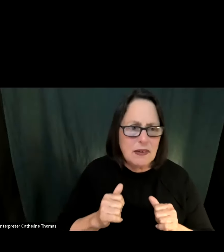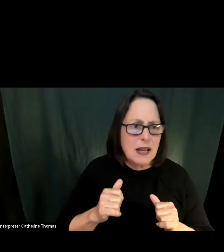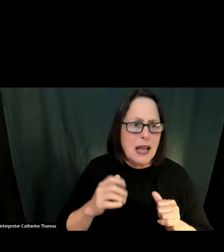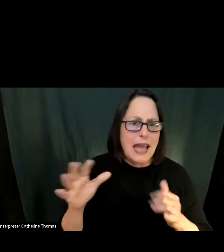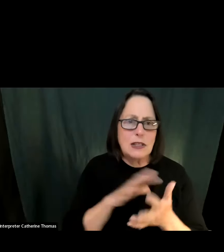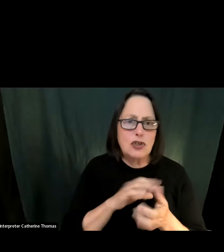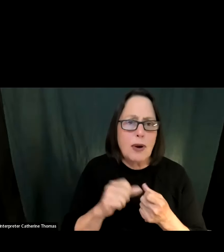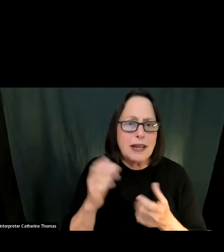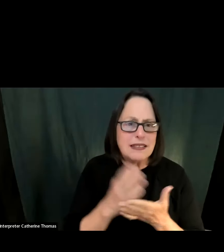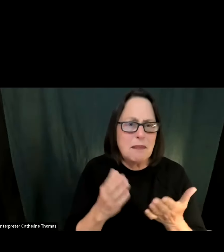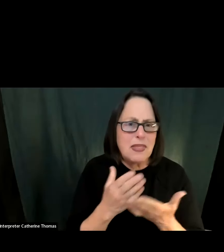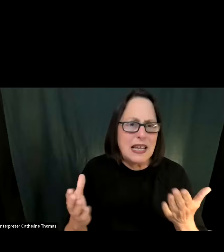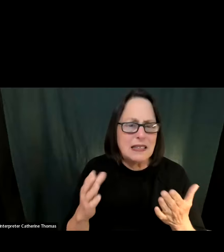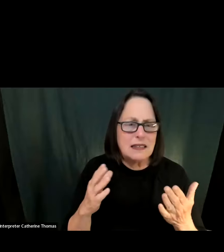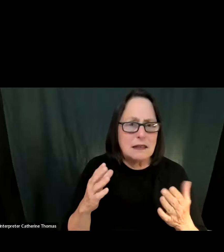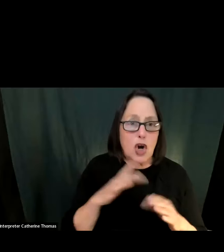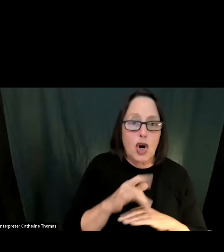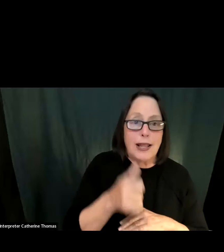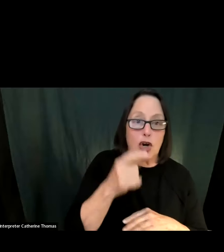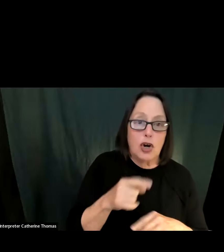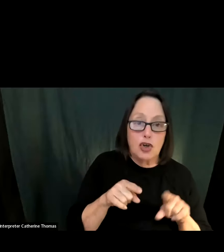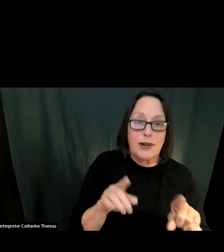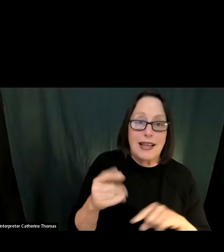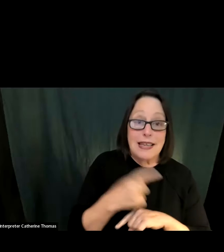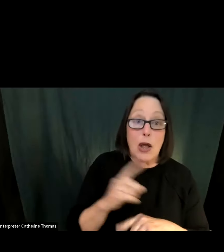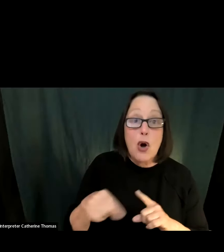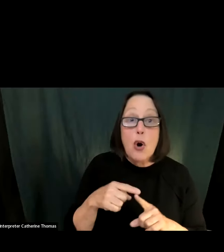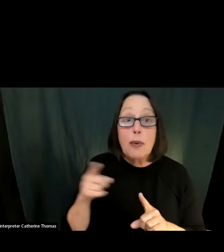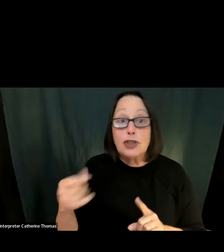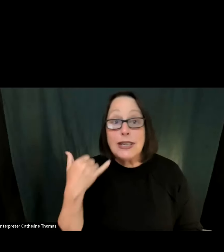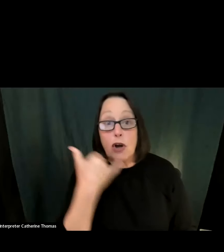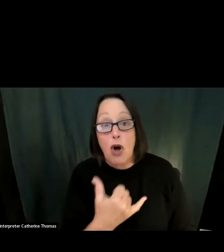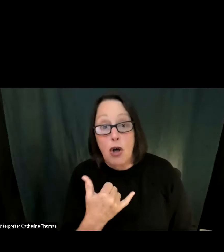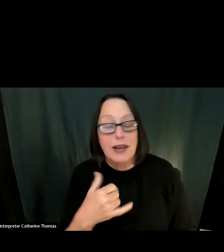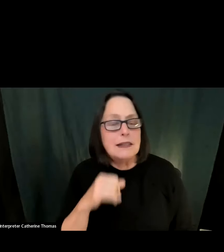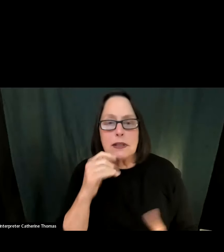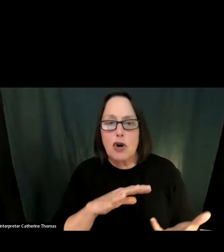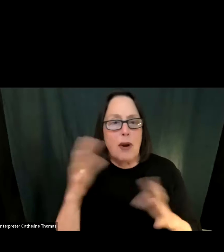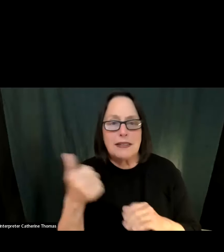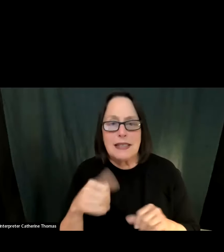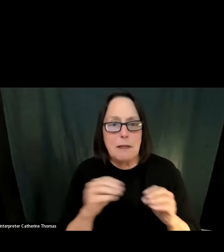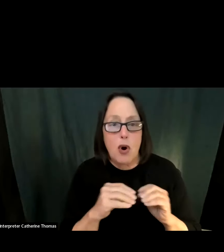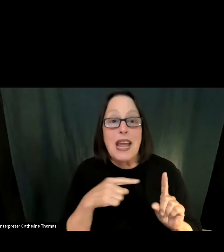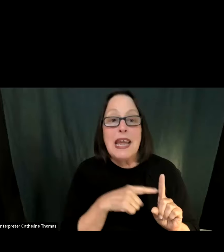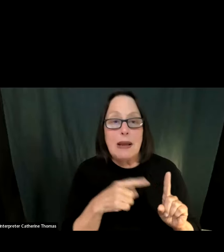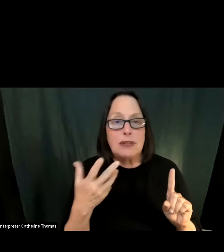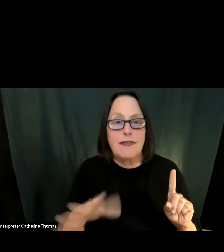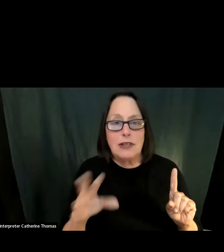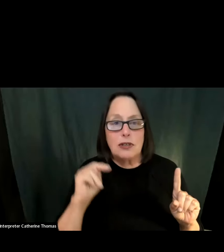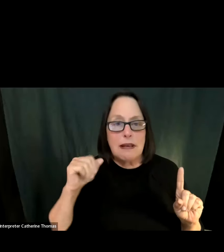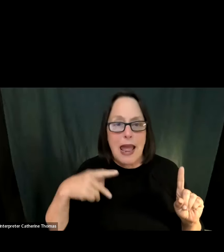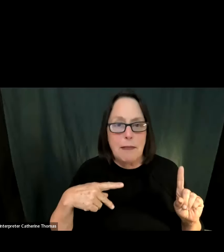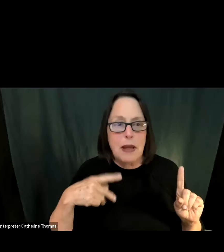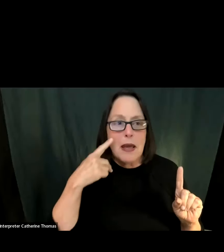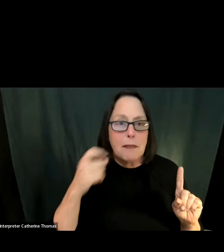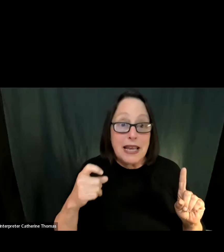destroyed some property earlier in the day. And by the time she had placed the phone call, they weren't actually in crisis. He was actually taking a nap, because it turns out having